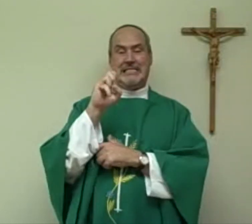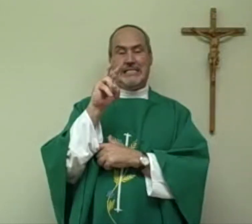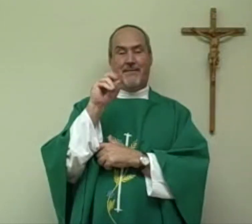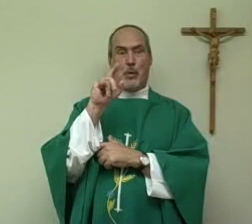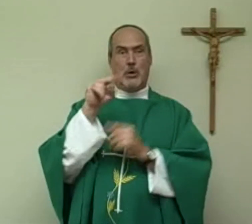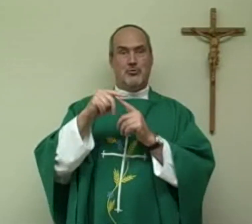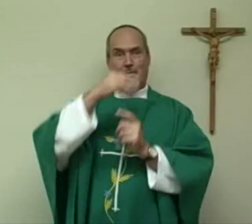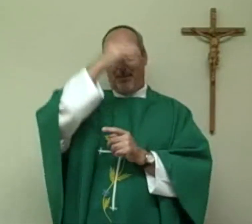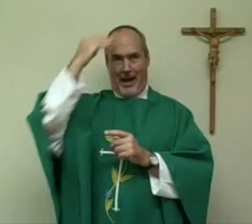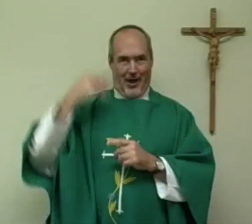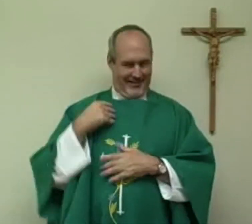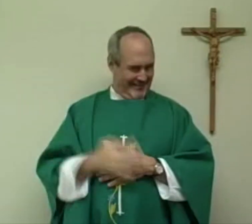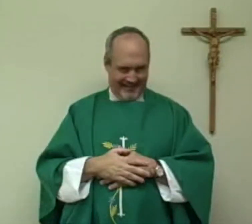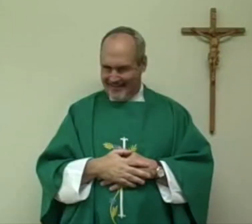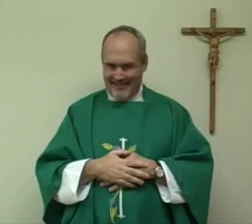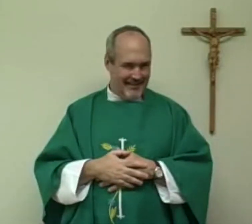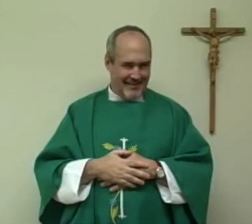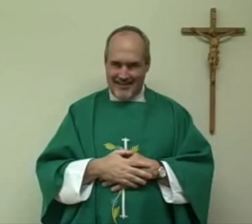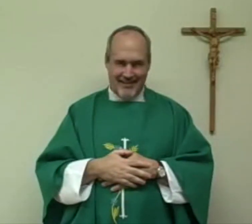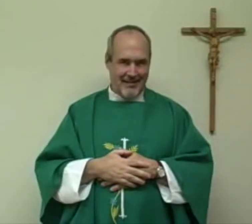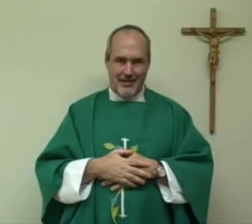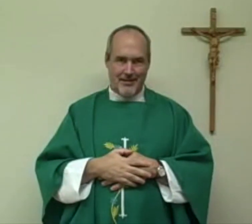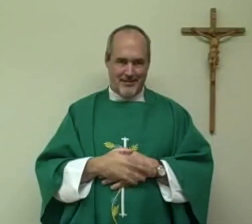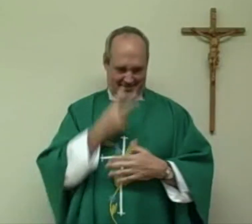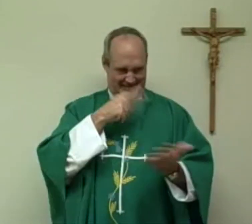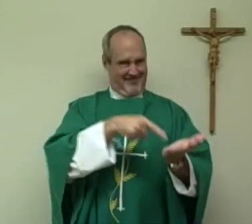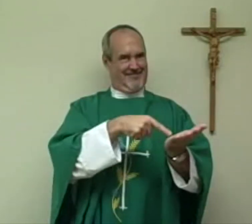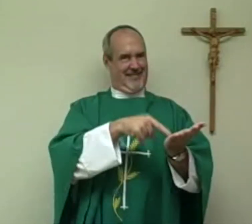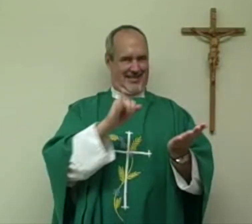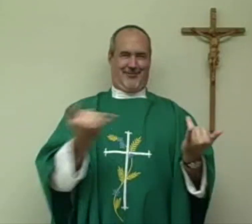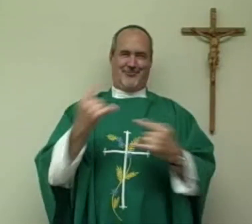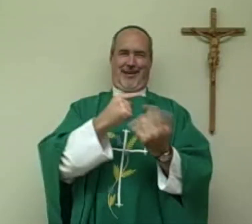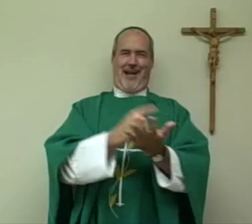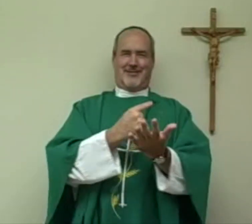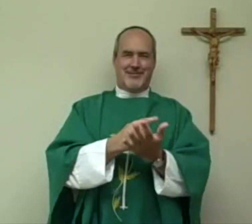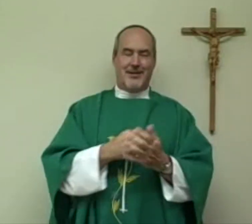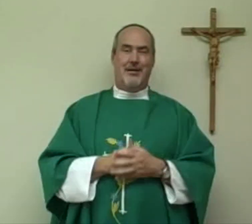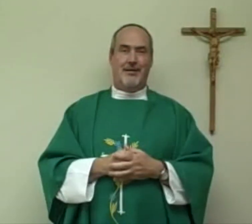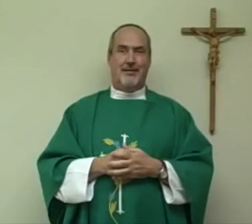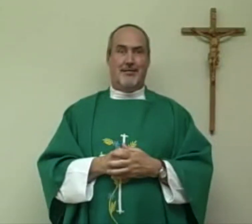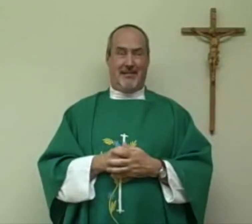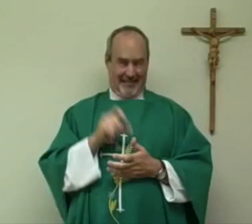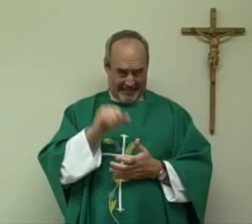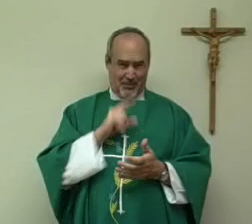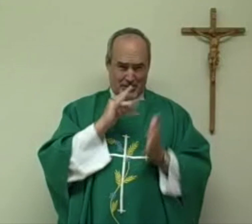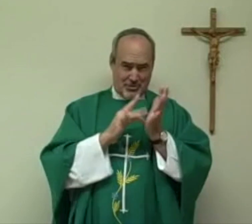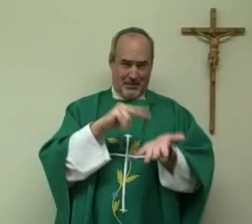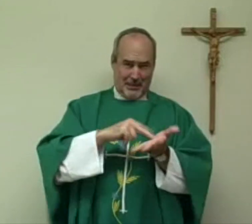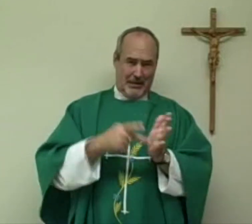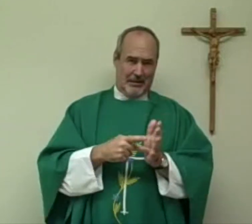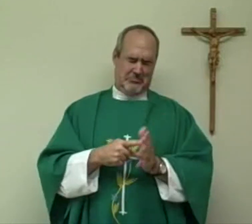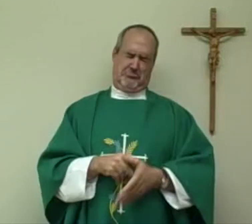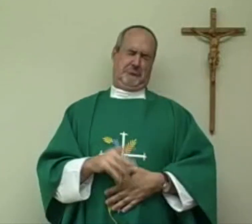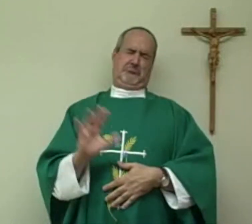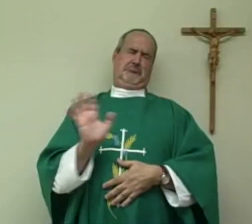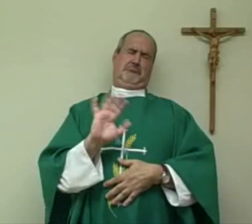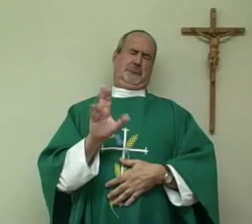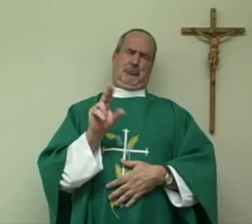have these wrong beliefs about these devotions to Mary. And if you look in today's gospel, that's not